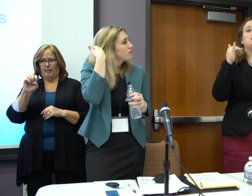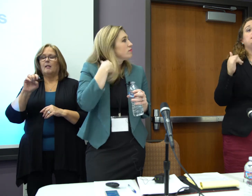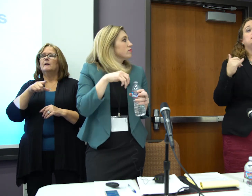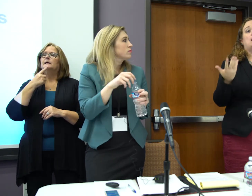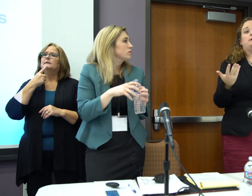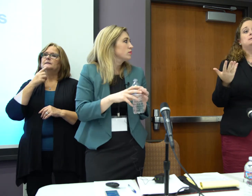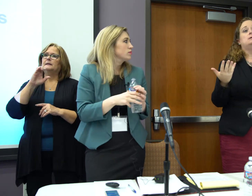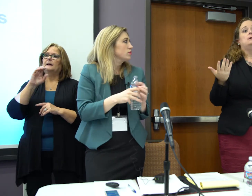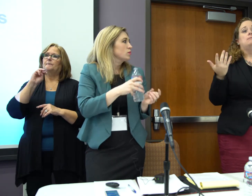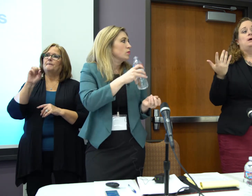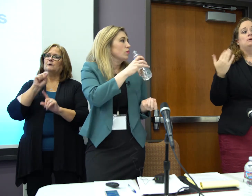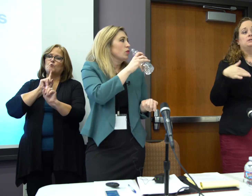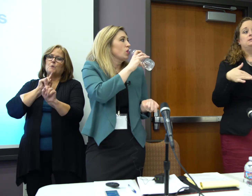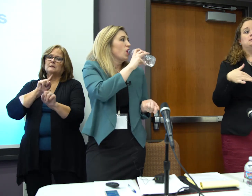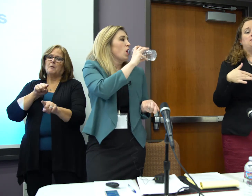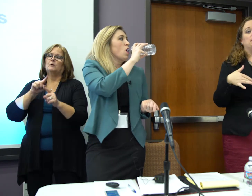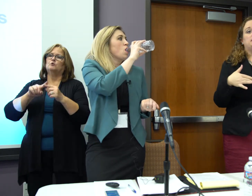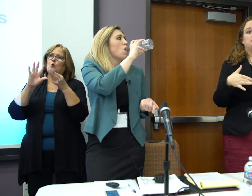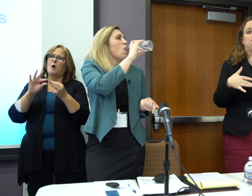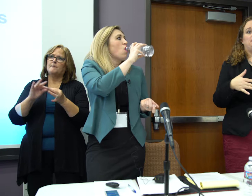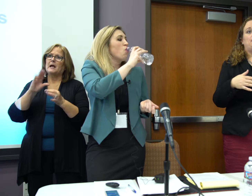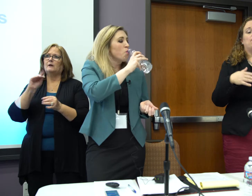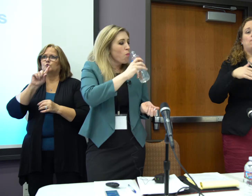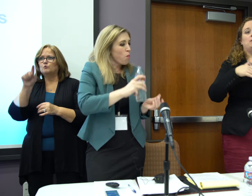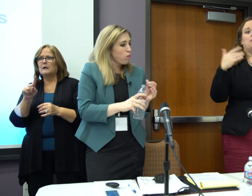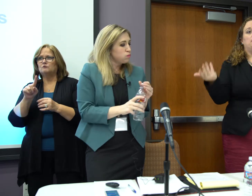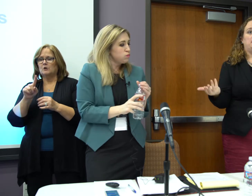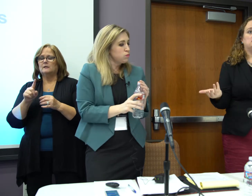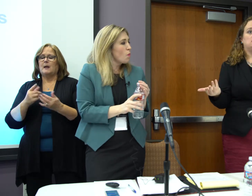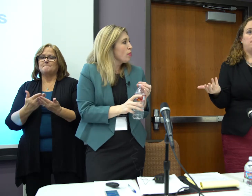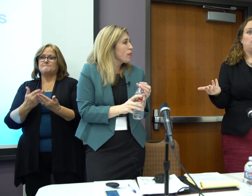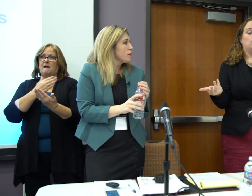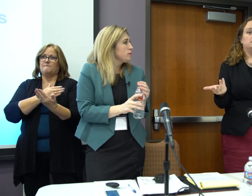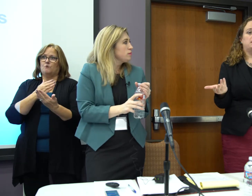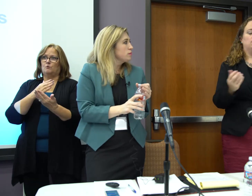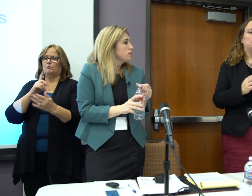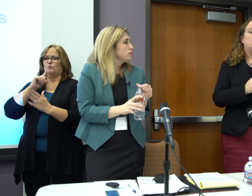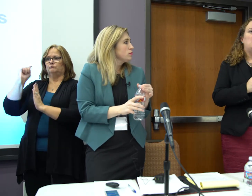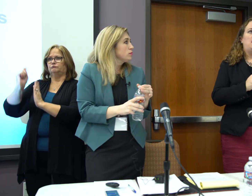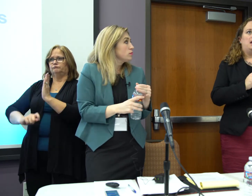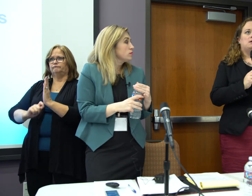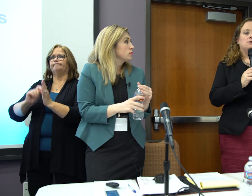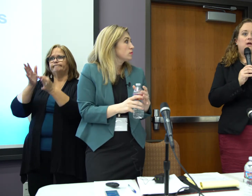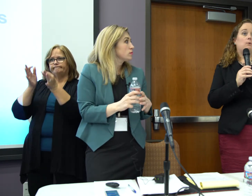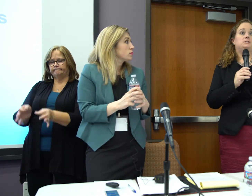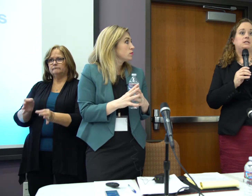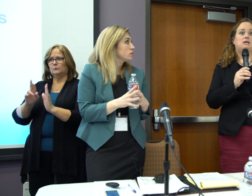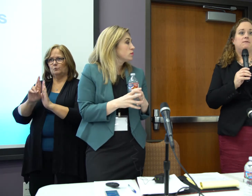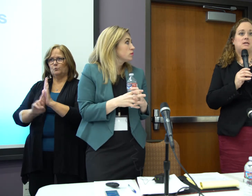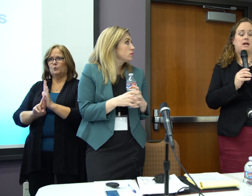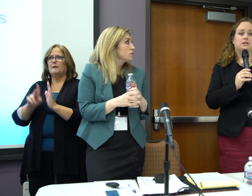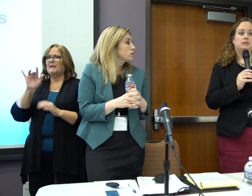is responding to comments and questions that are presented to it before it promulgates the final rule itself. And although that